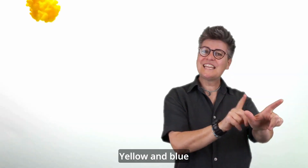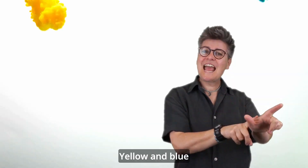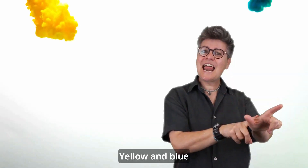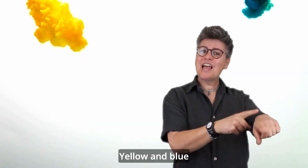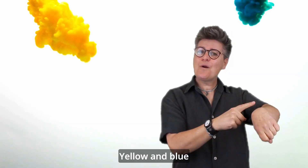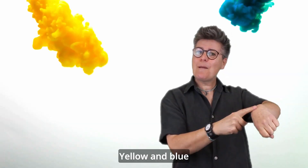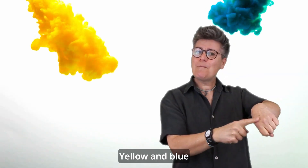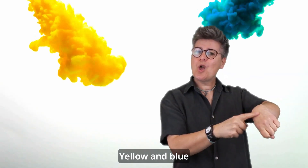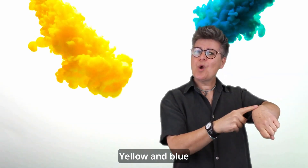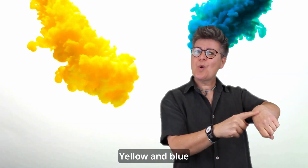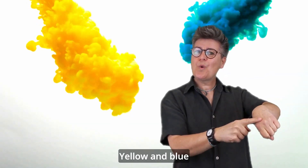Yellow and